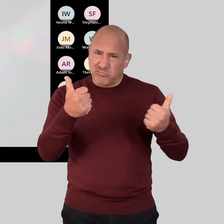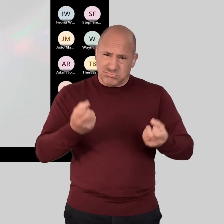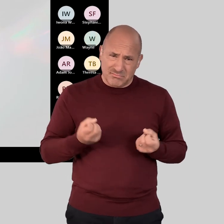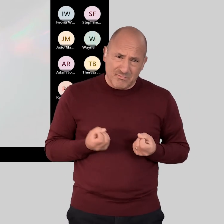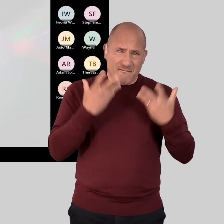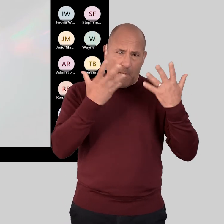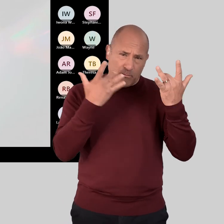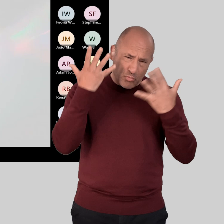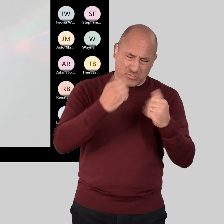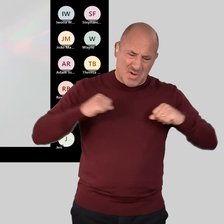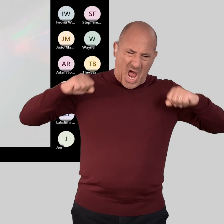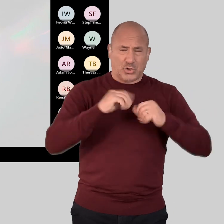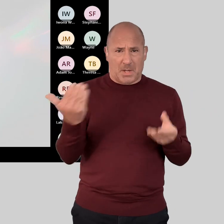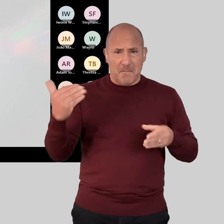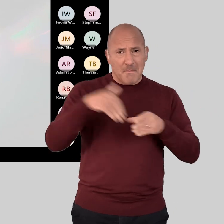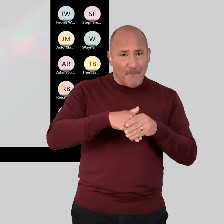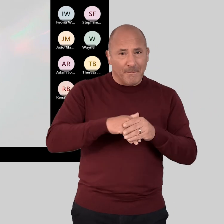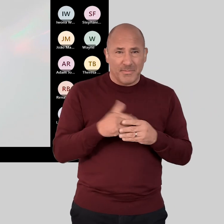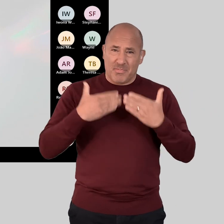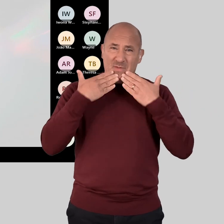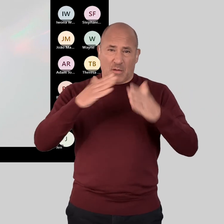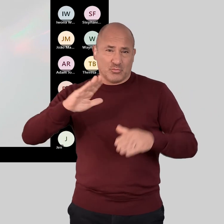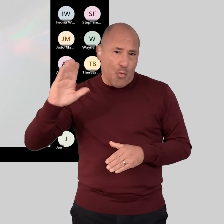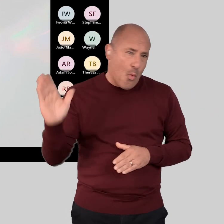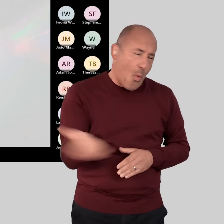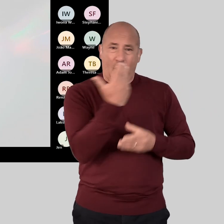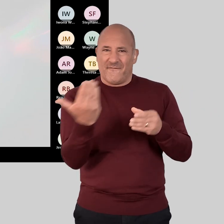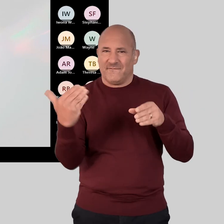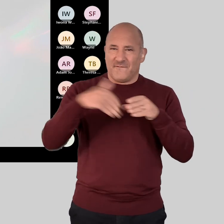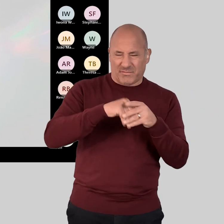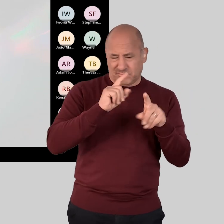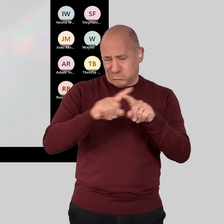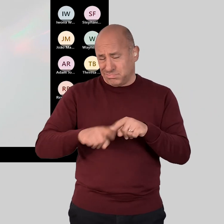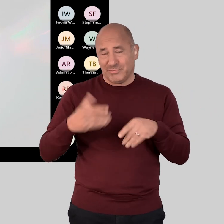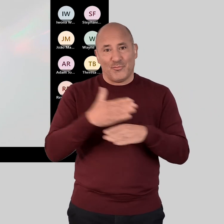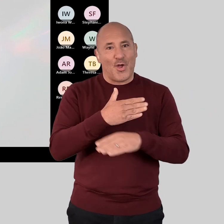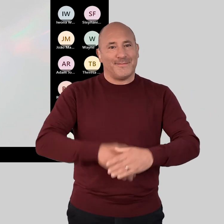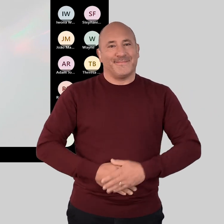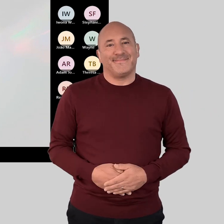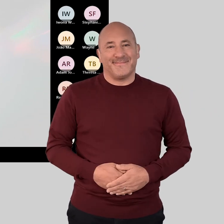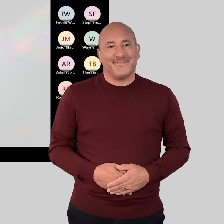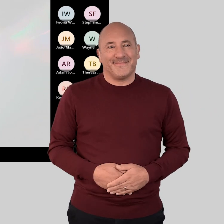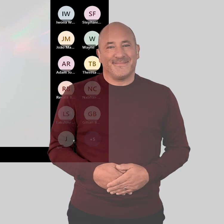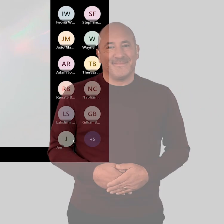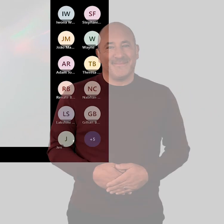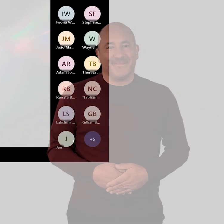to the project. So a really big thank you to everyone involved in those strands of the work.